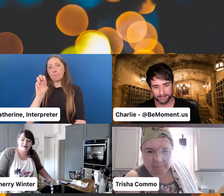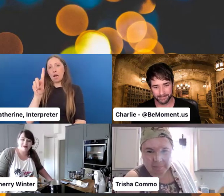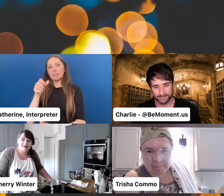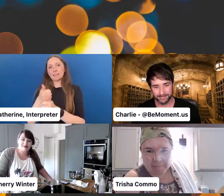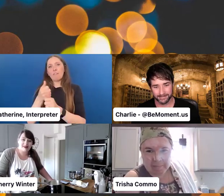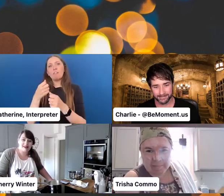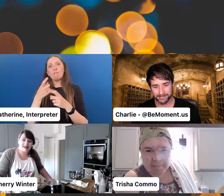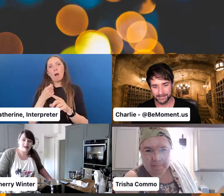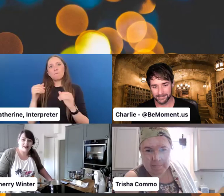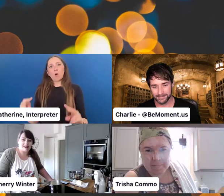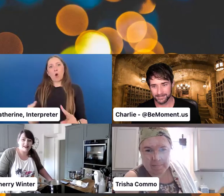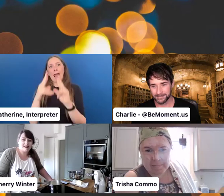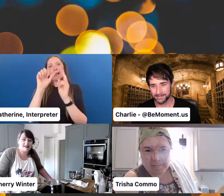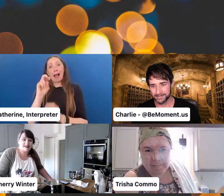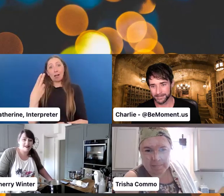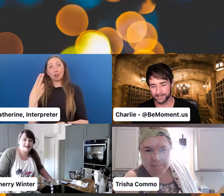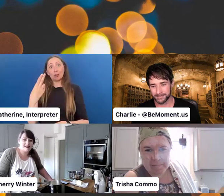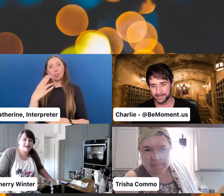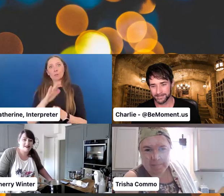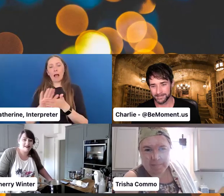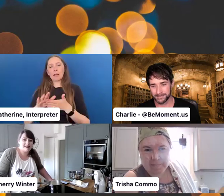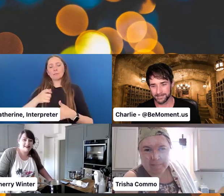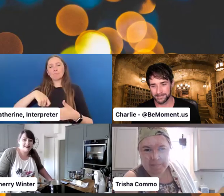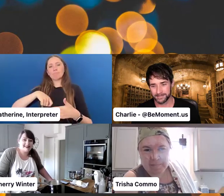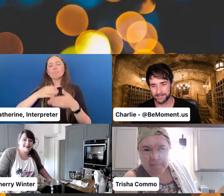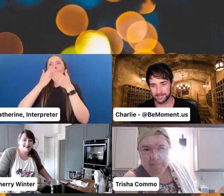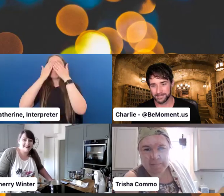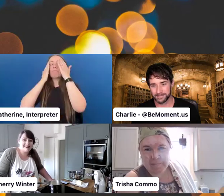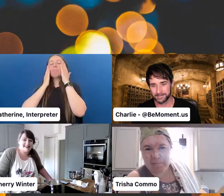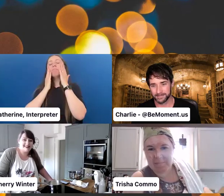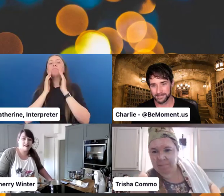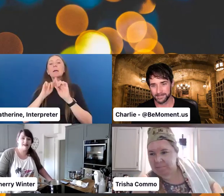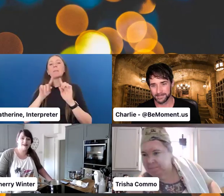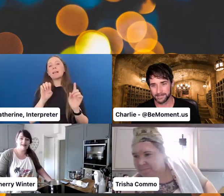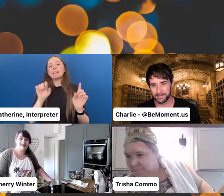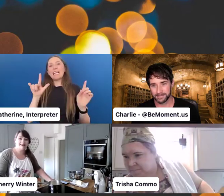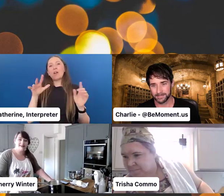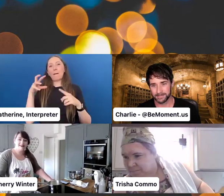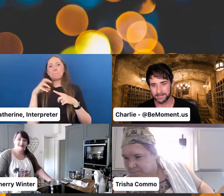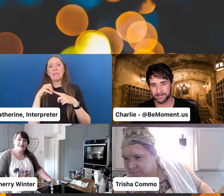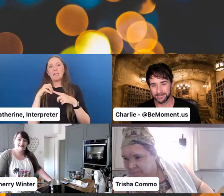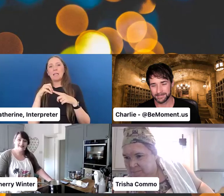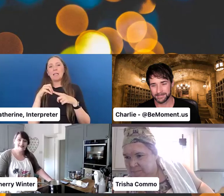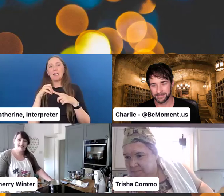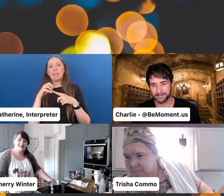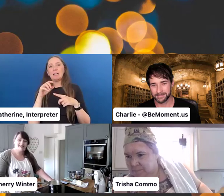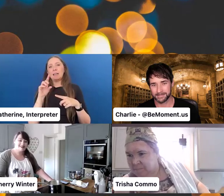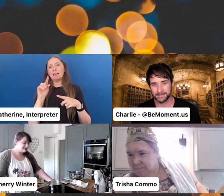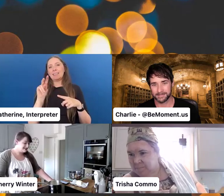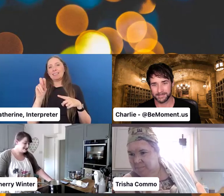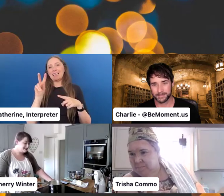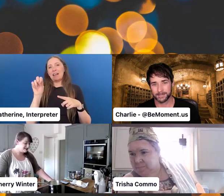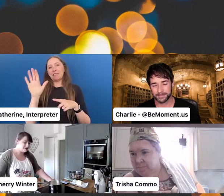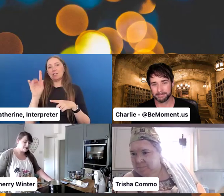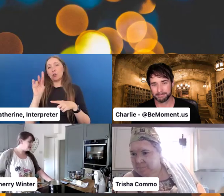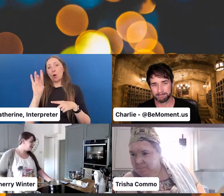mask. And it was really nice to put on my face. But then the eel that bit Dave's toe that day ruined that spa day for us all. We